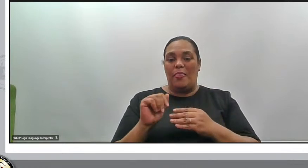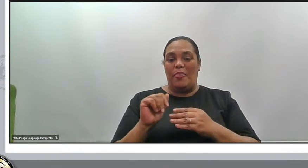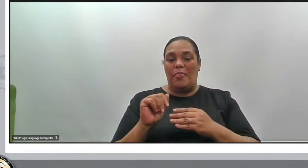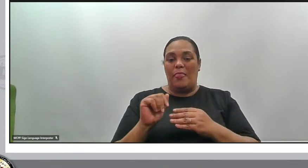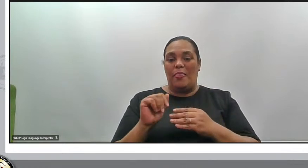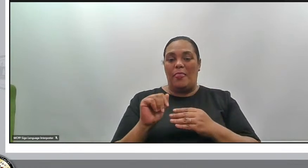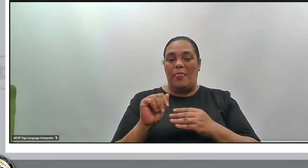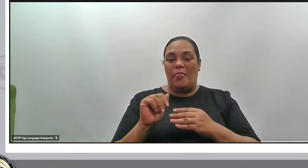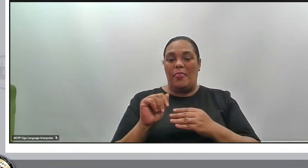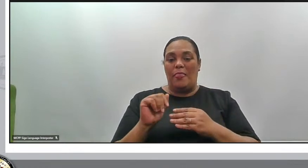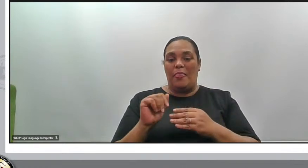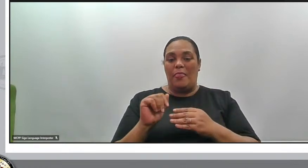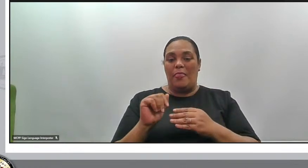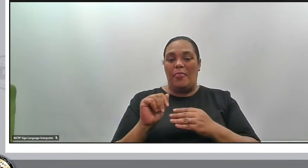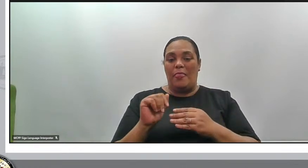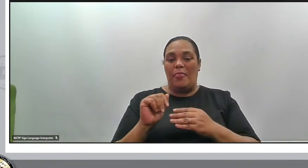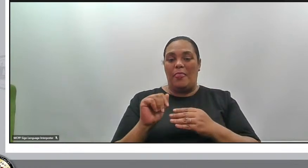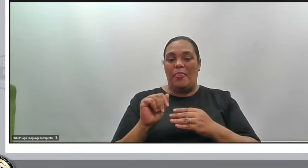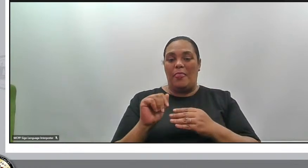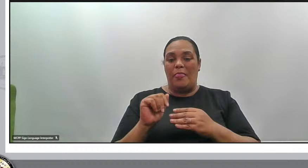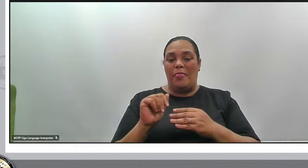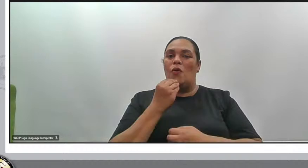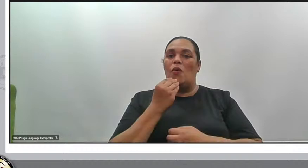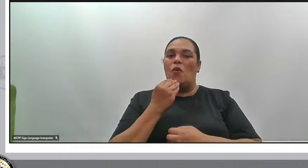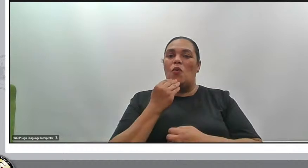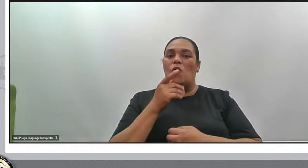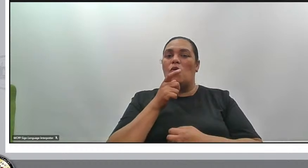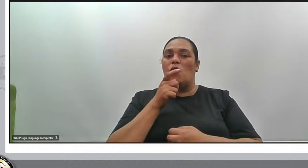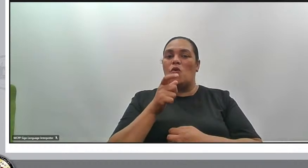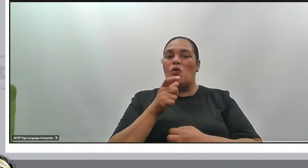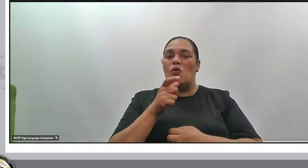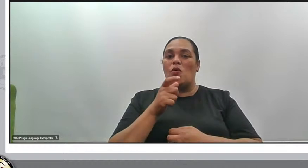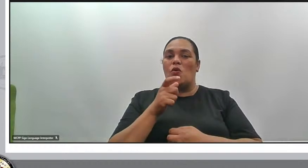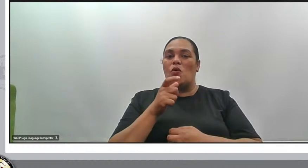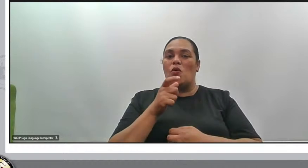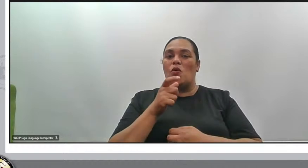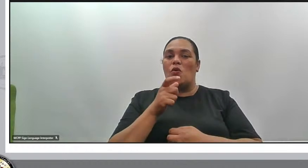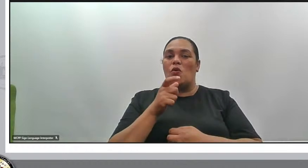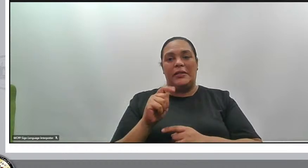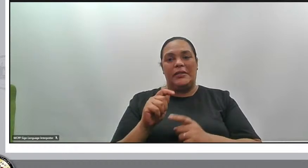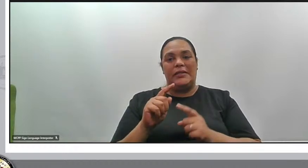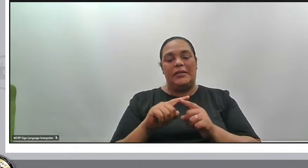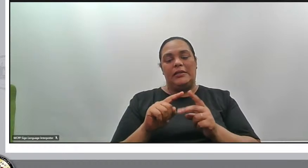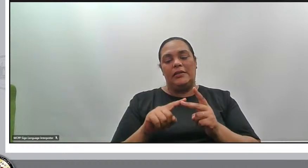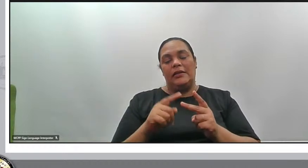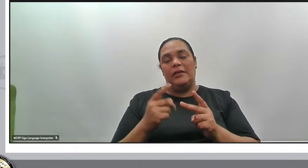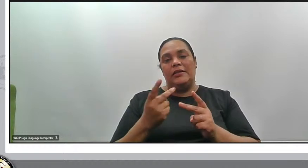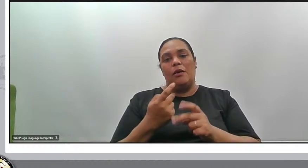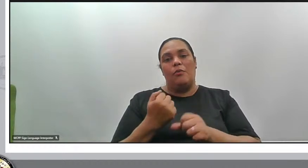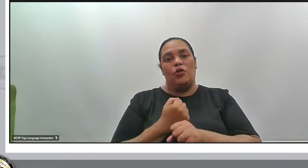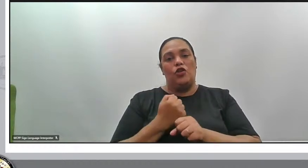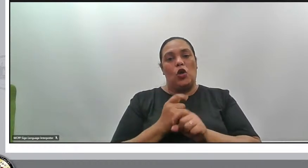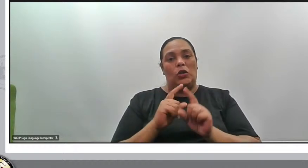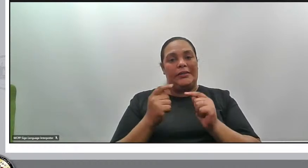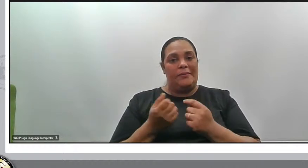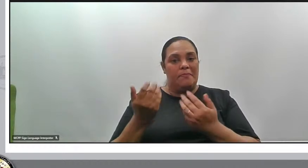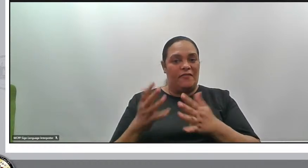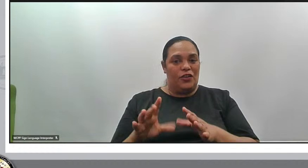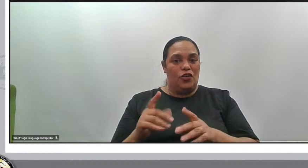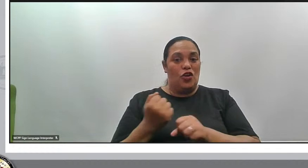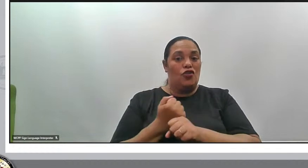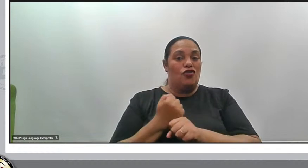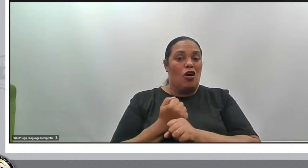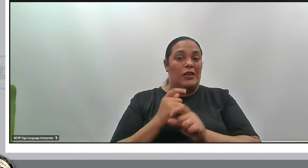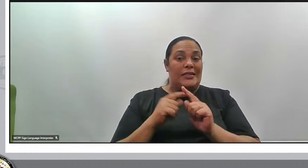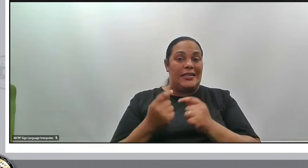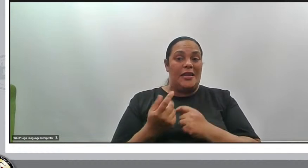to the for comment, SMT, as well as the task team. The task team